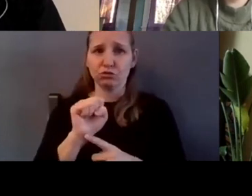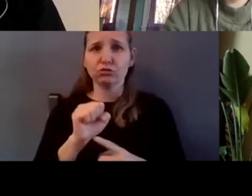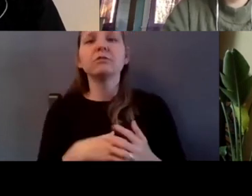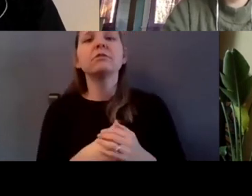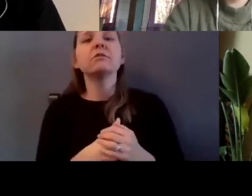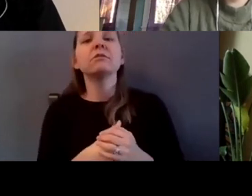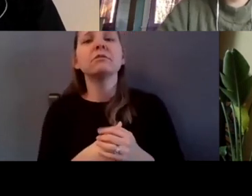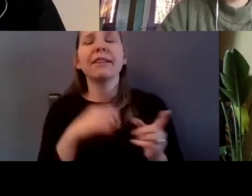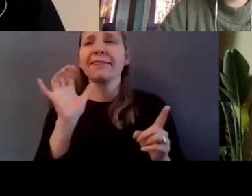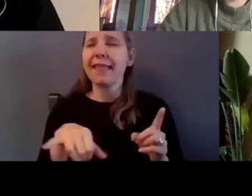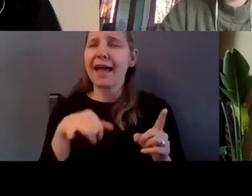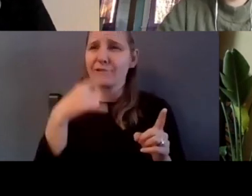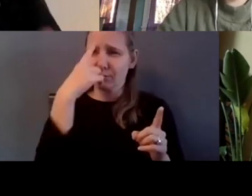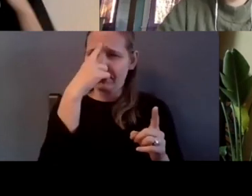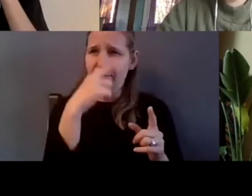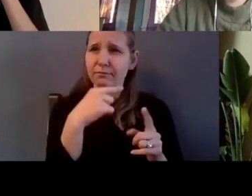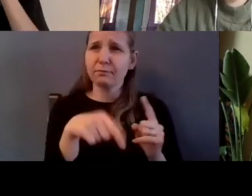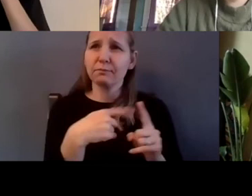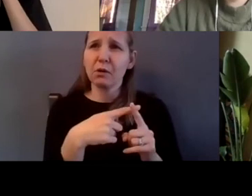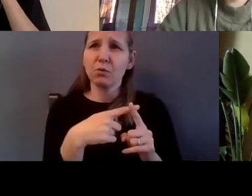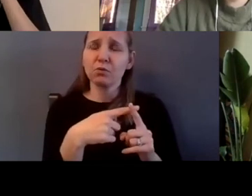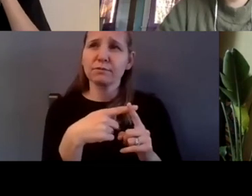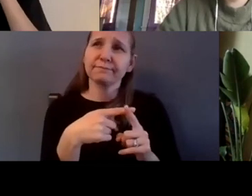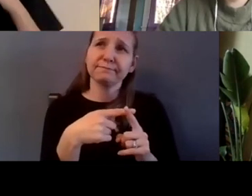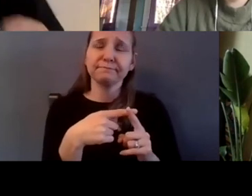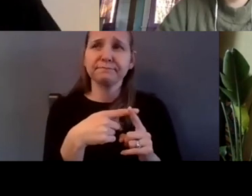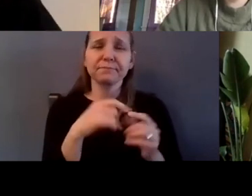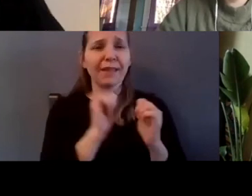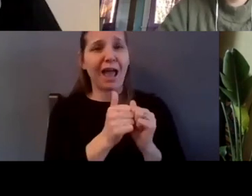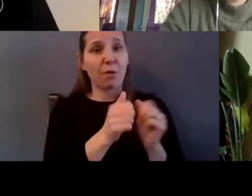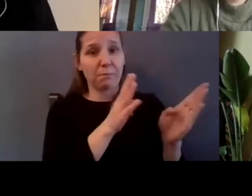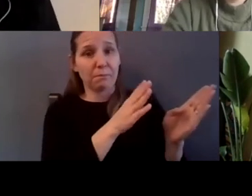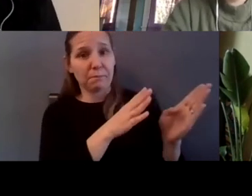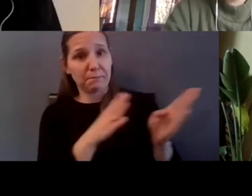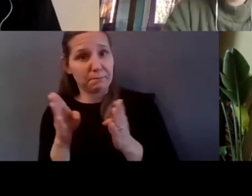as part of the ways that that planning efforts can,